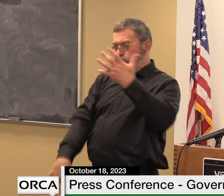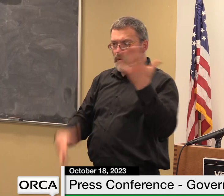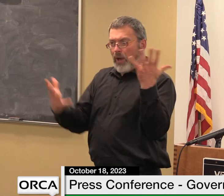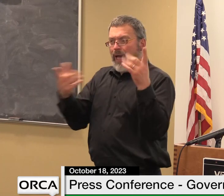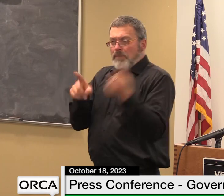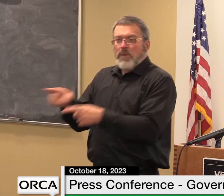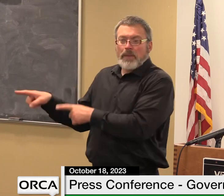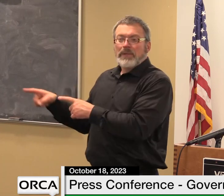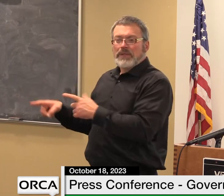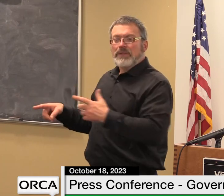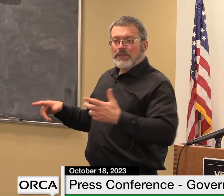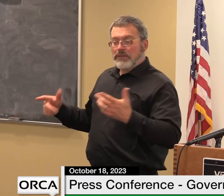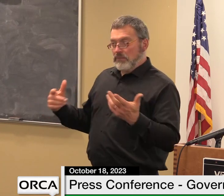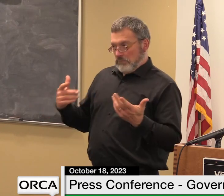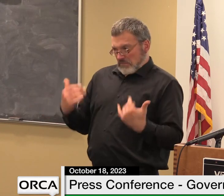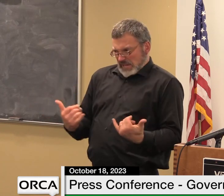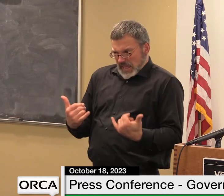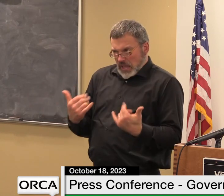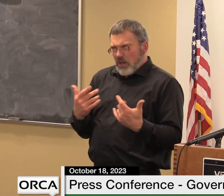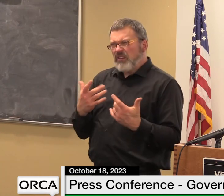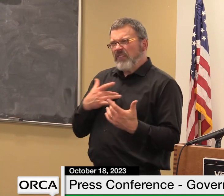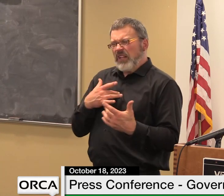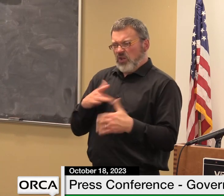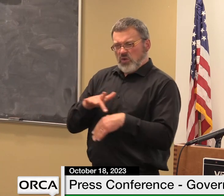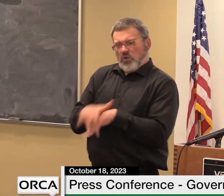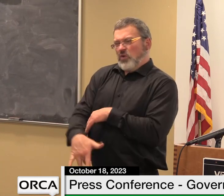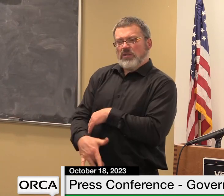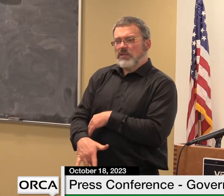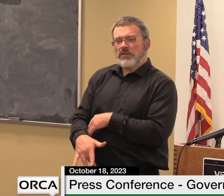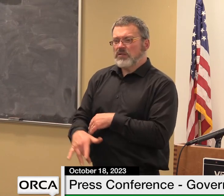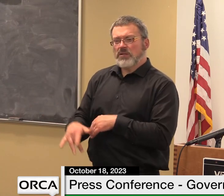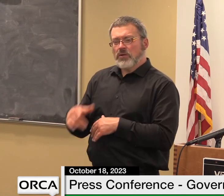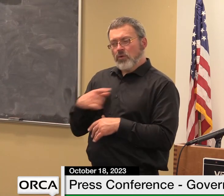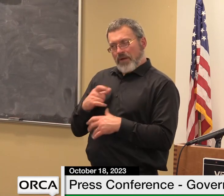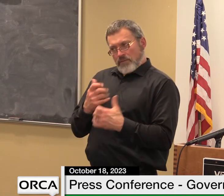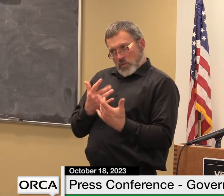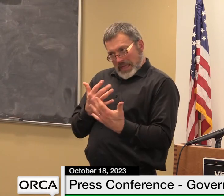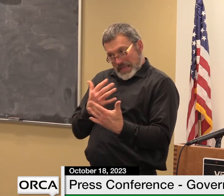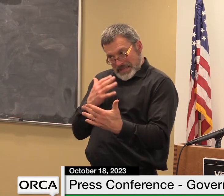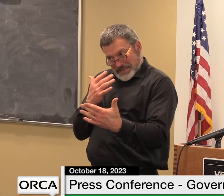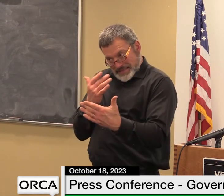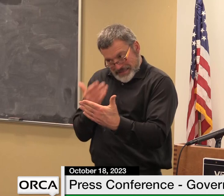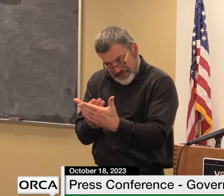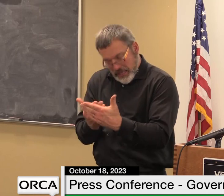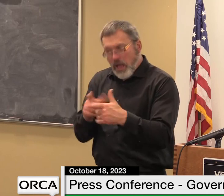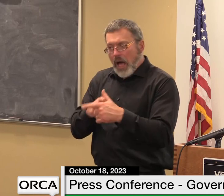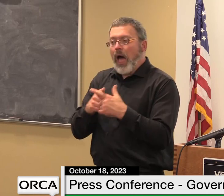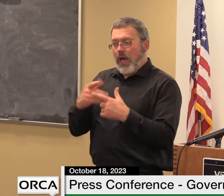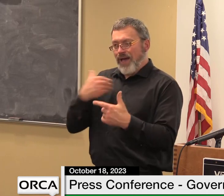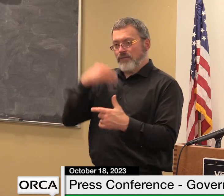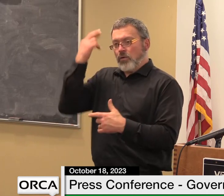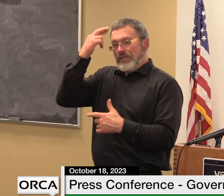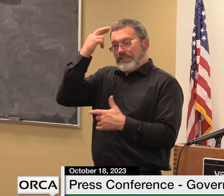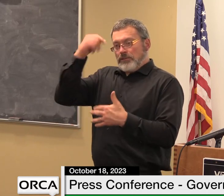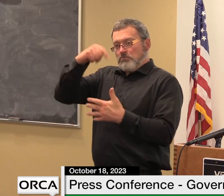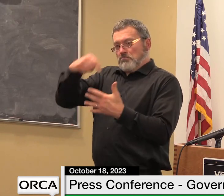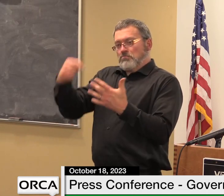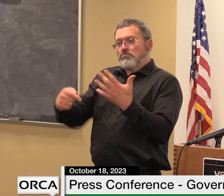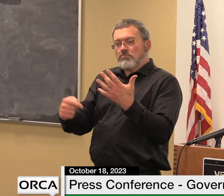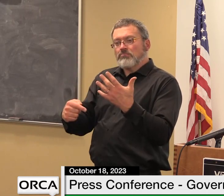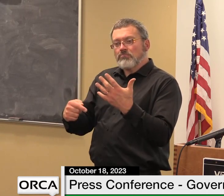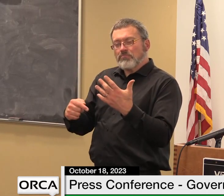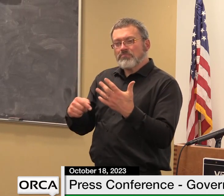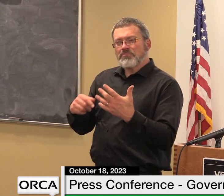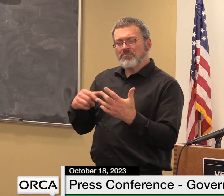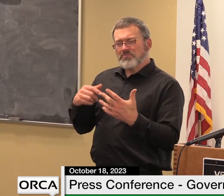other options. So I think we have to substantiate it. So I couldn't, in good conscience, ask for an extension when